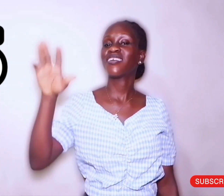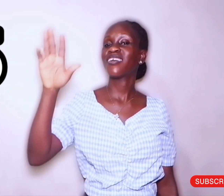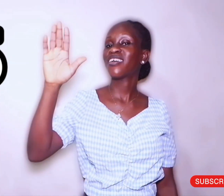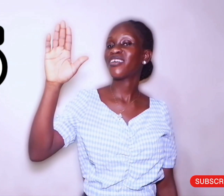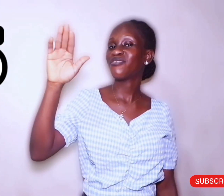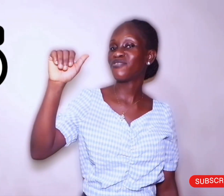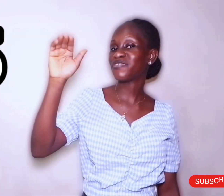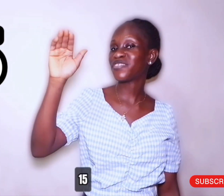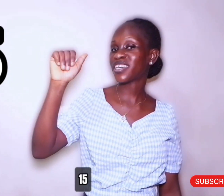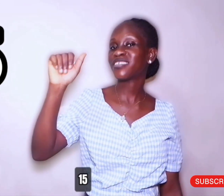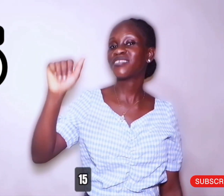15,